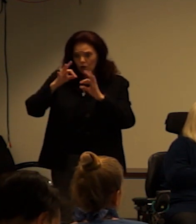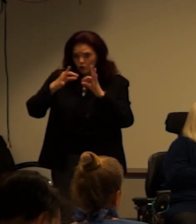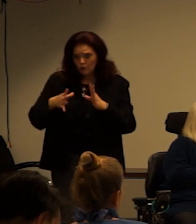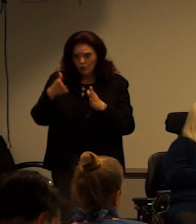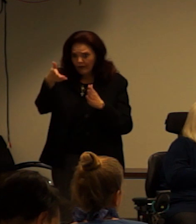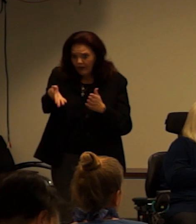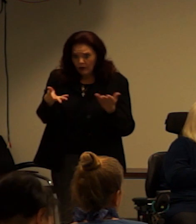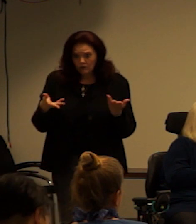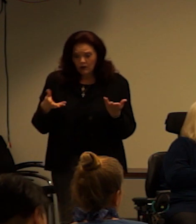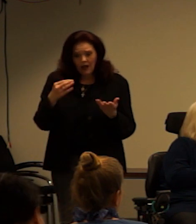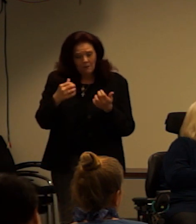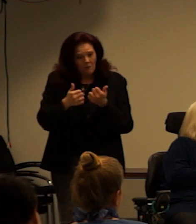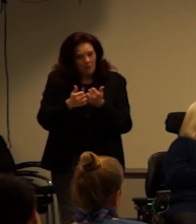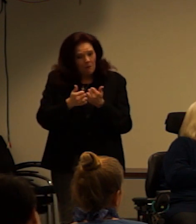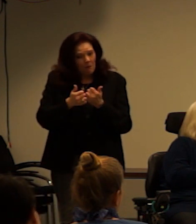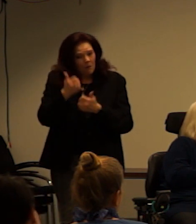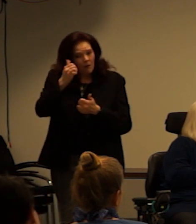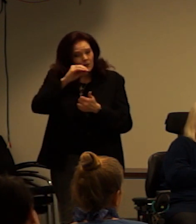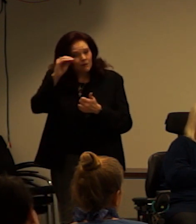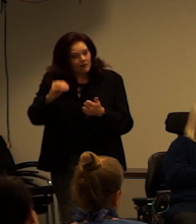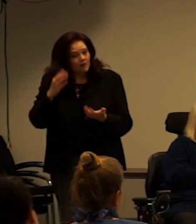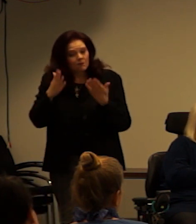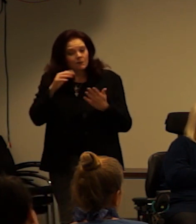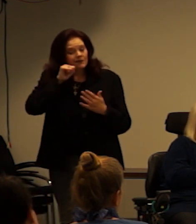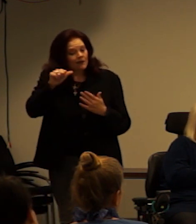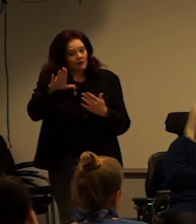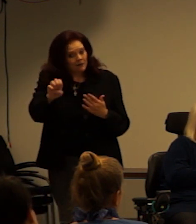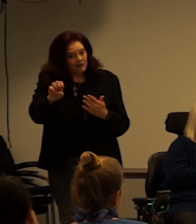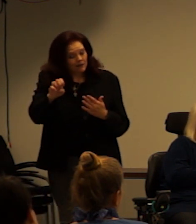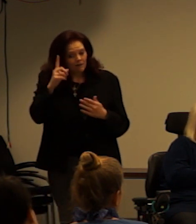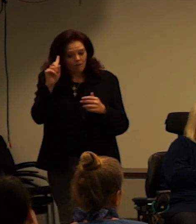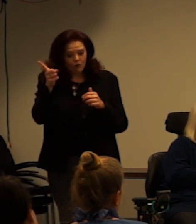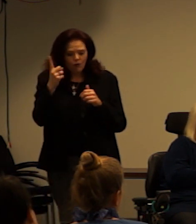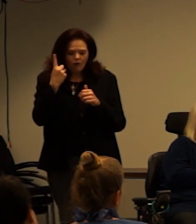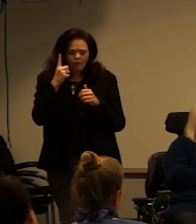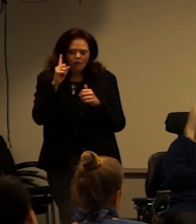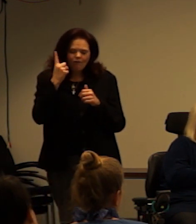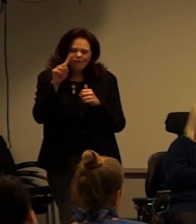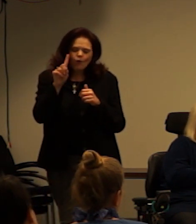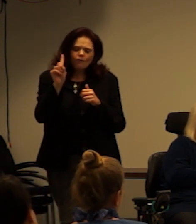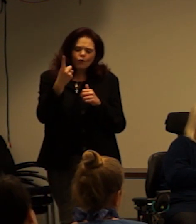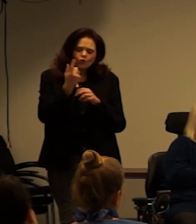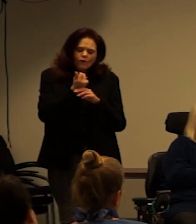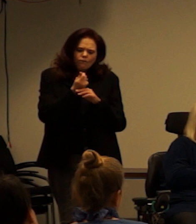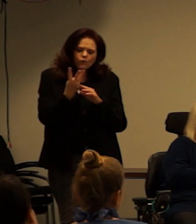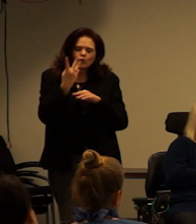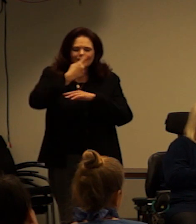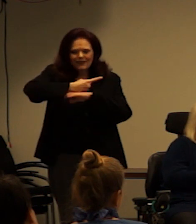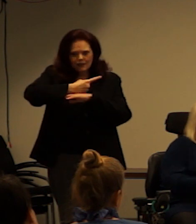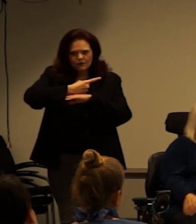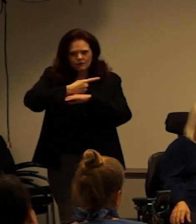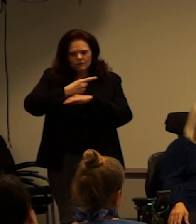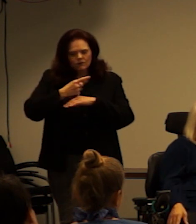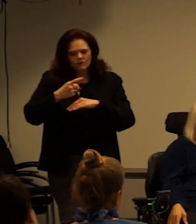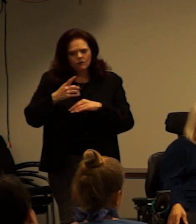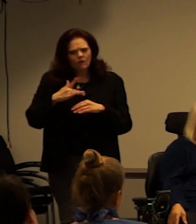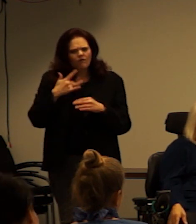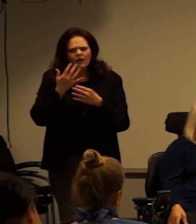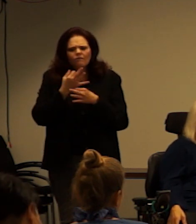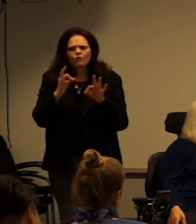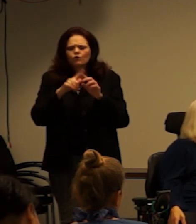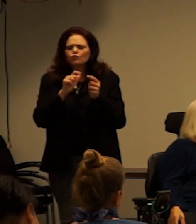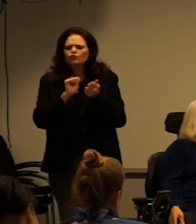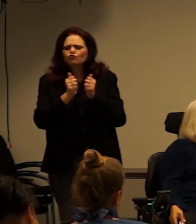on site? And chances are, there's not going to be for the first 3 or 4 days. Okay? So feel free to